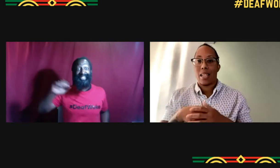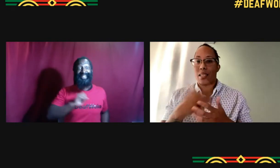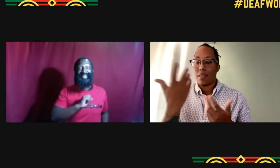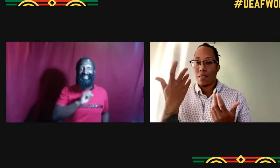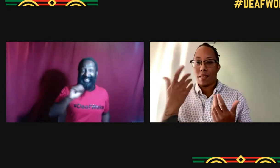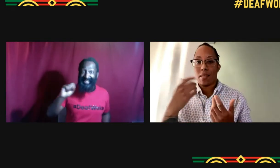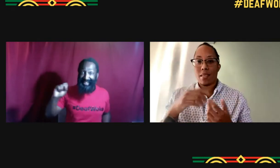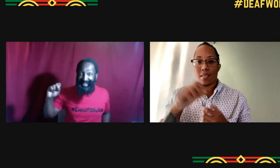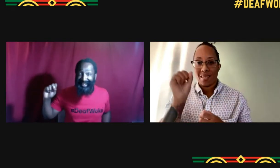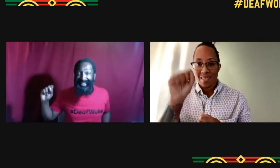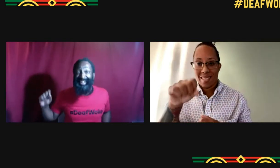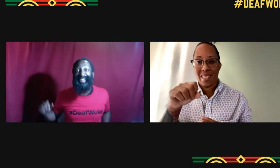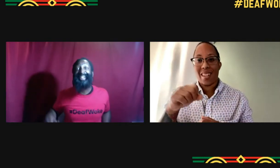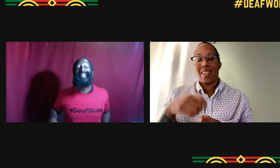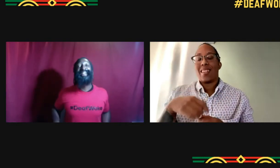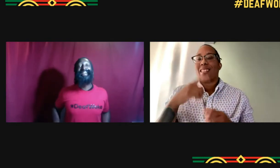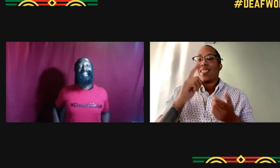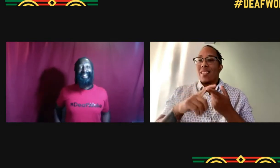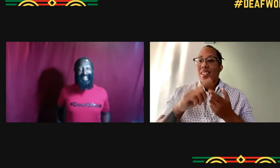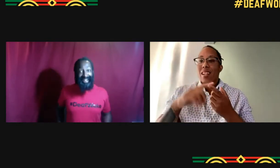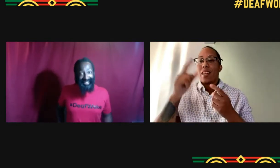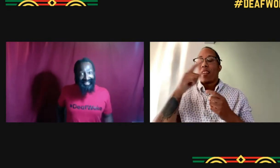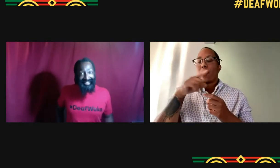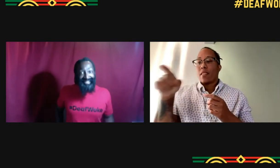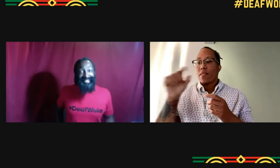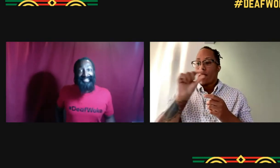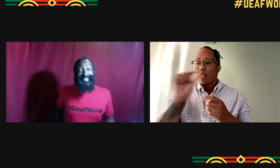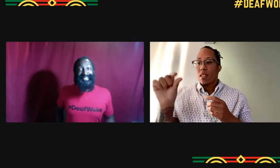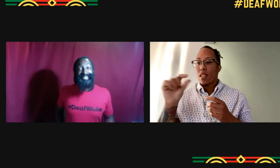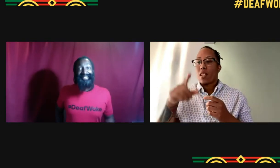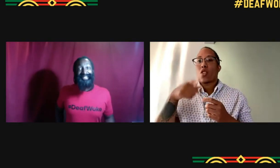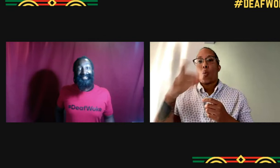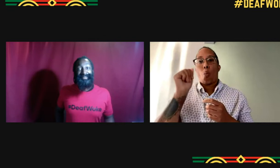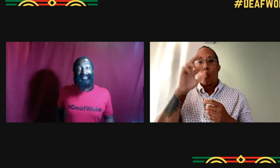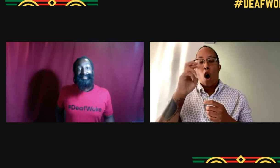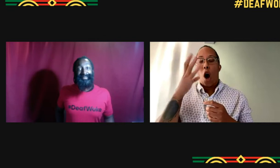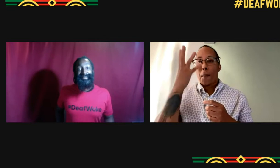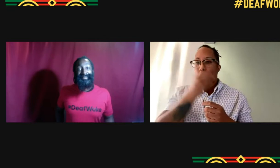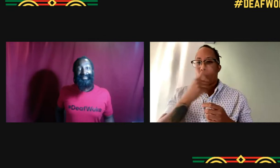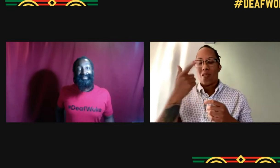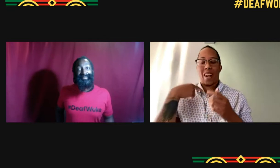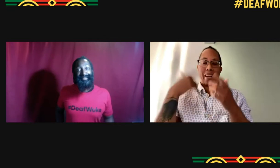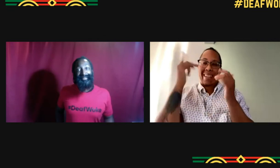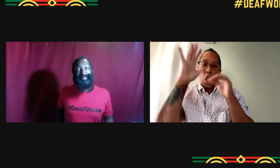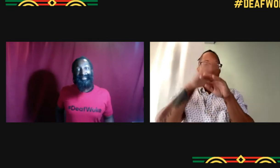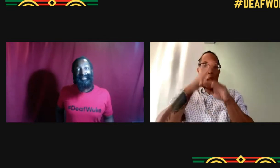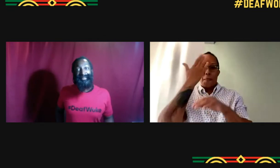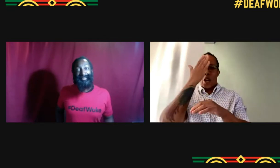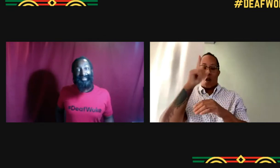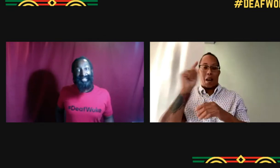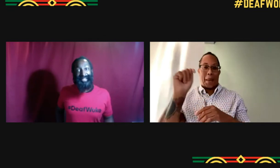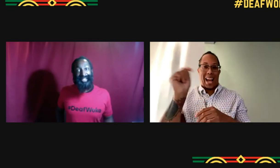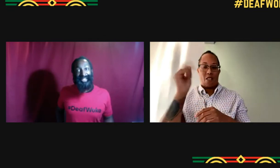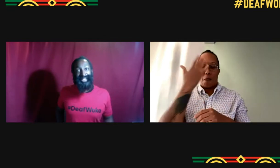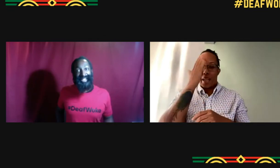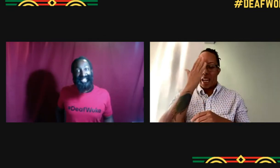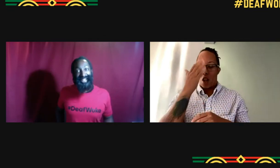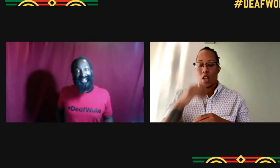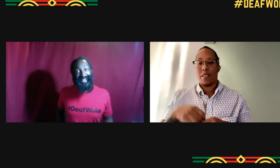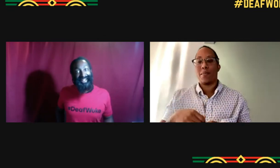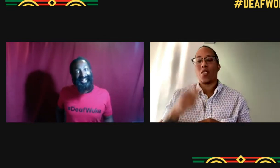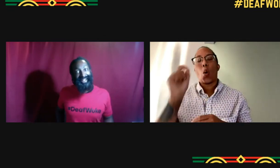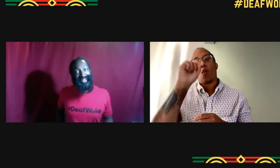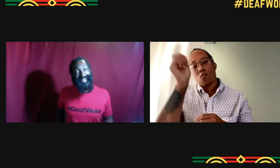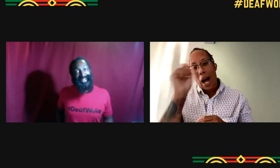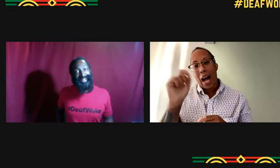It says, you are blessed. Yes. On the mirror. And then you are beautiful. You know, it's on